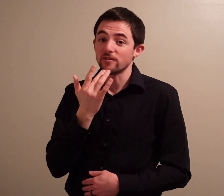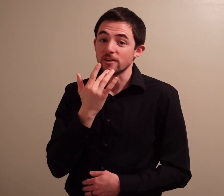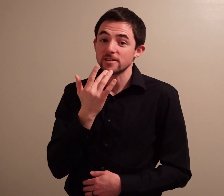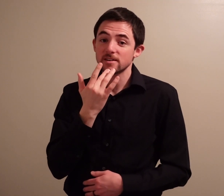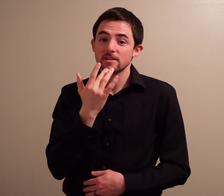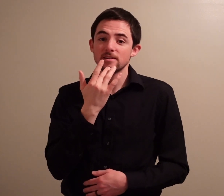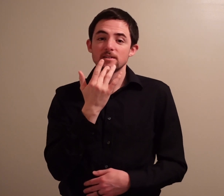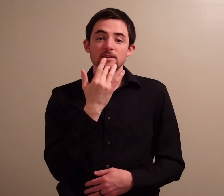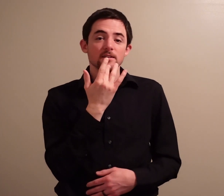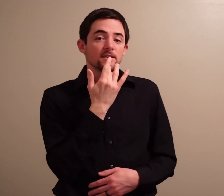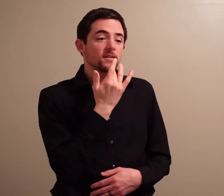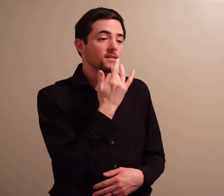favorite.